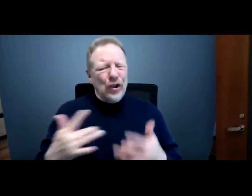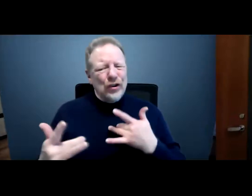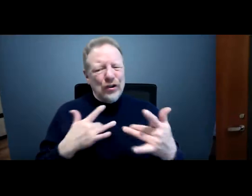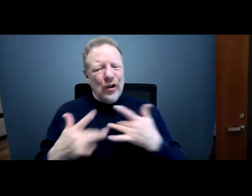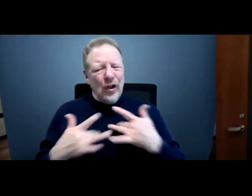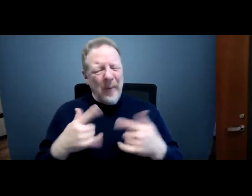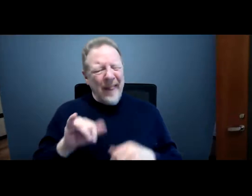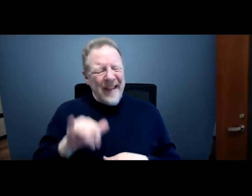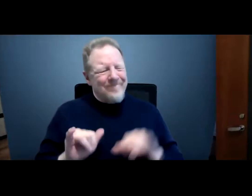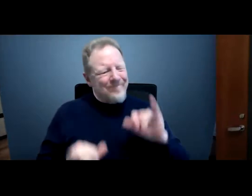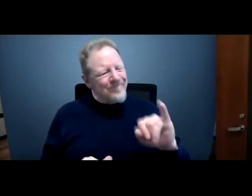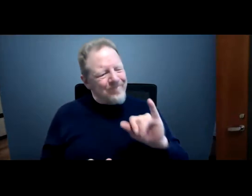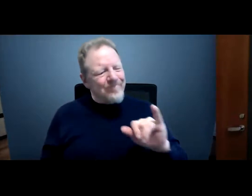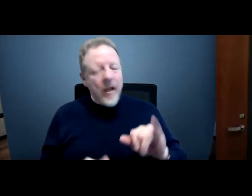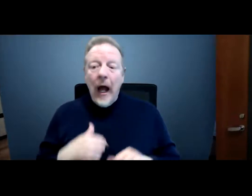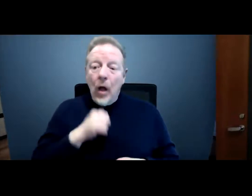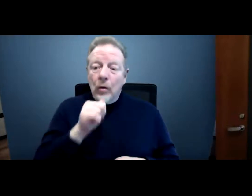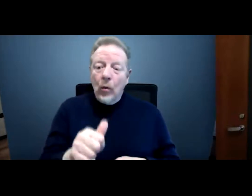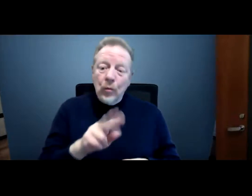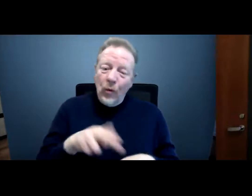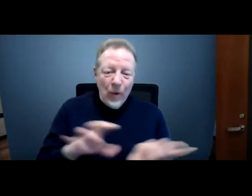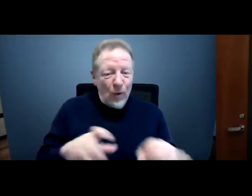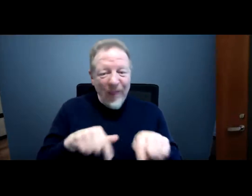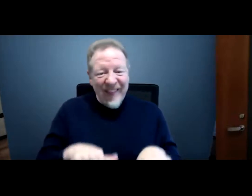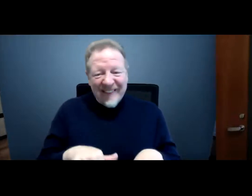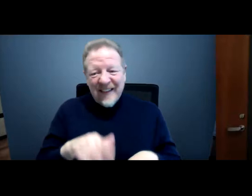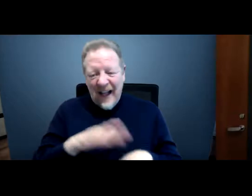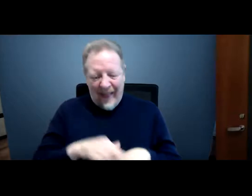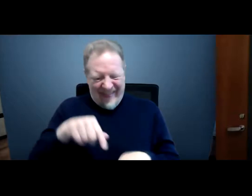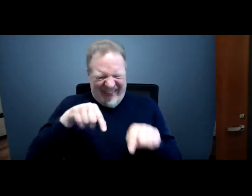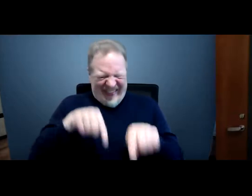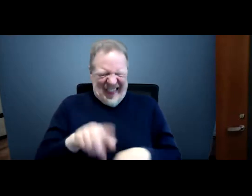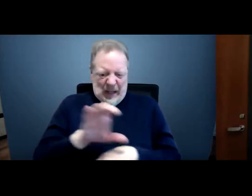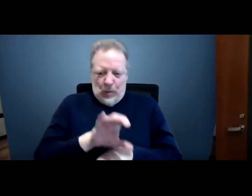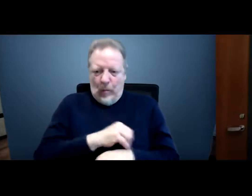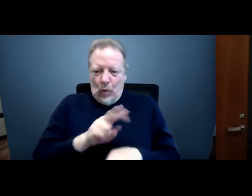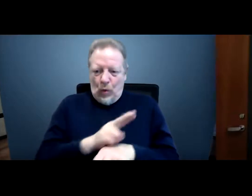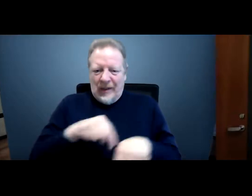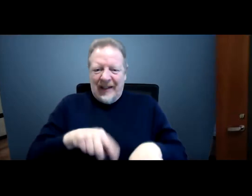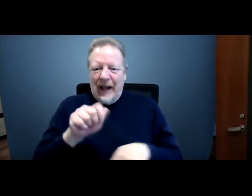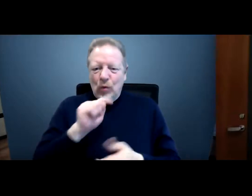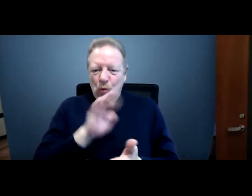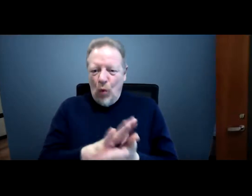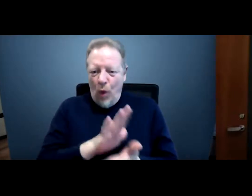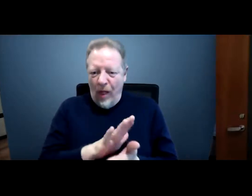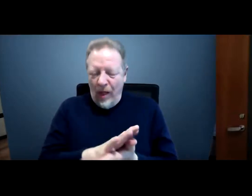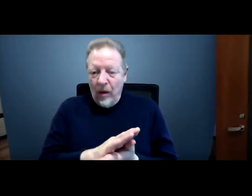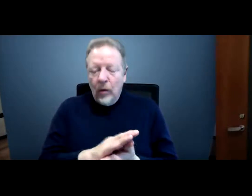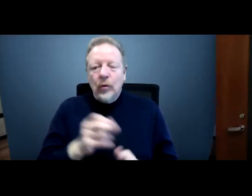because I don't usually do this on this computer. And when I go, hold